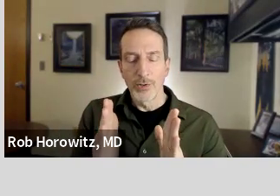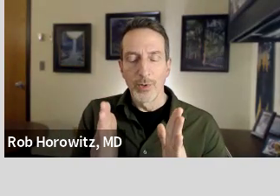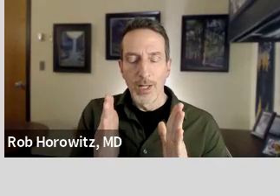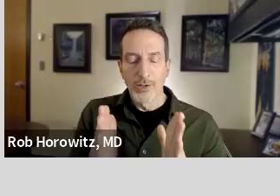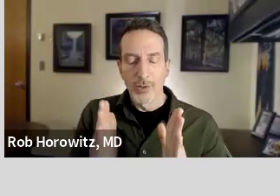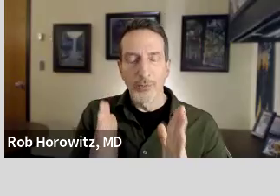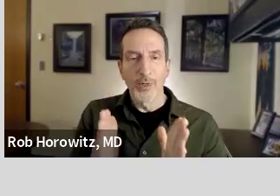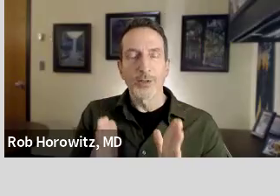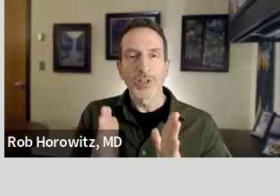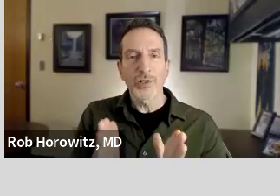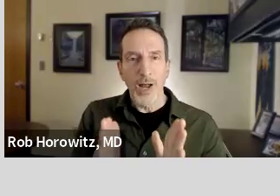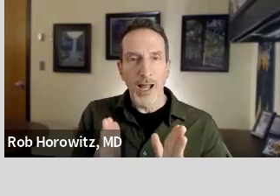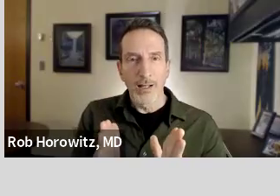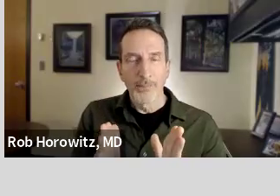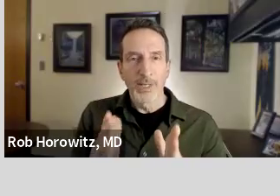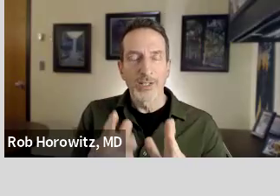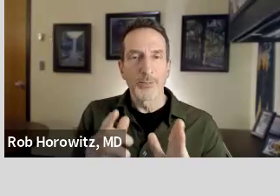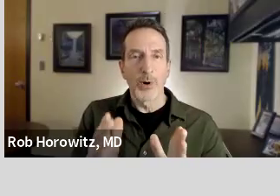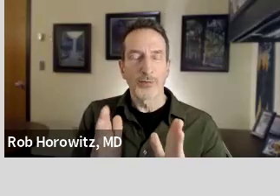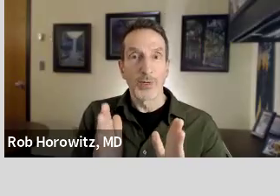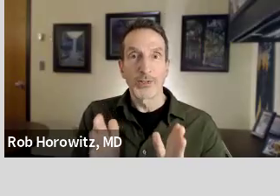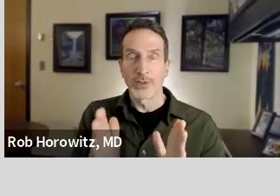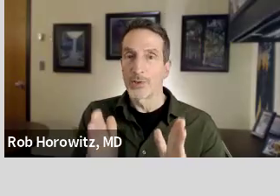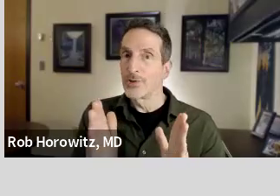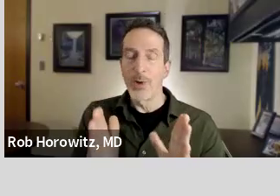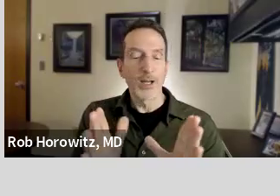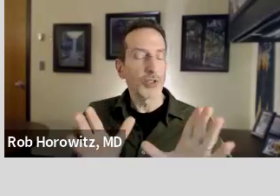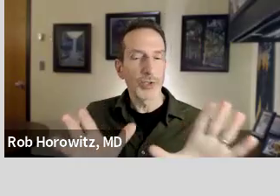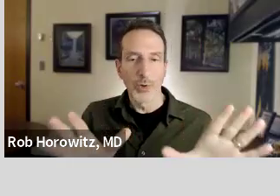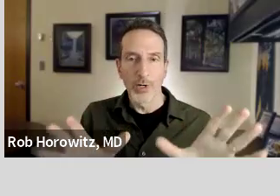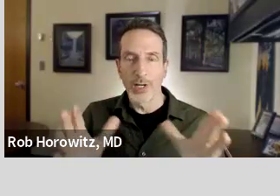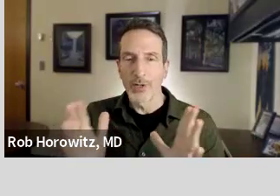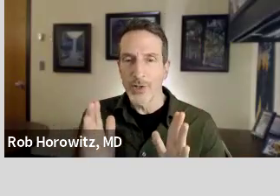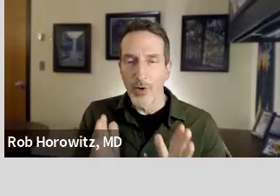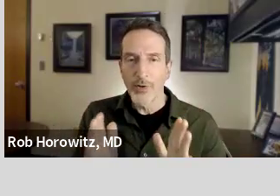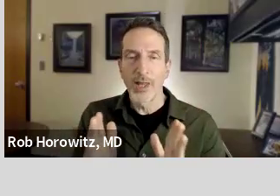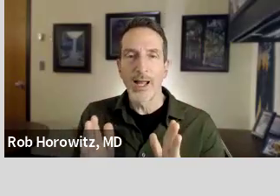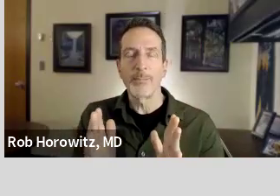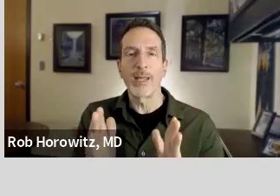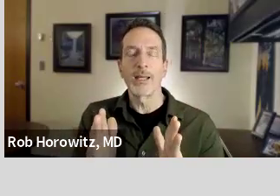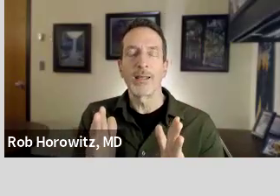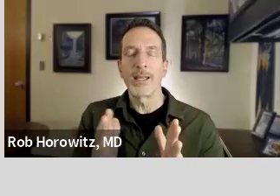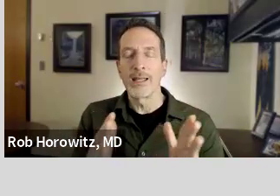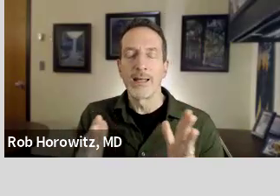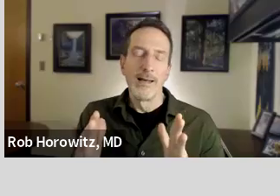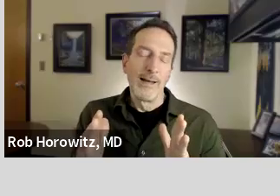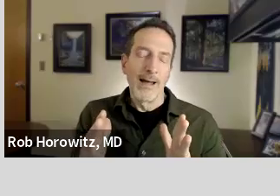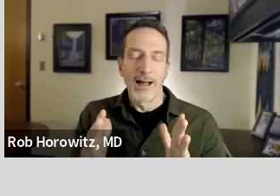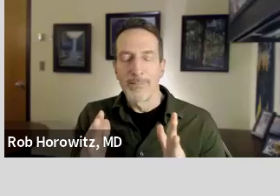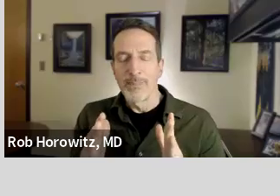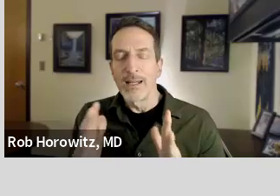in order to do a rigorous trial, it's important for researchers to ensure there is overlap in